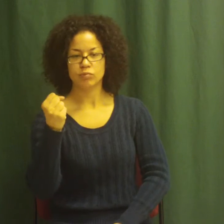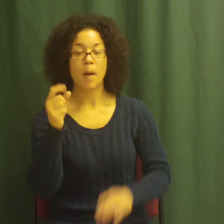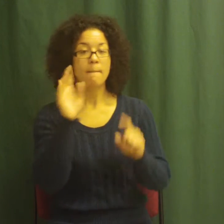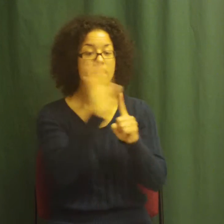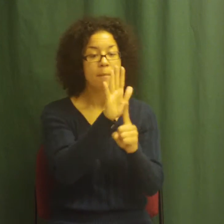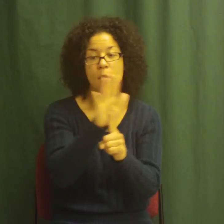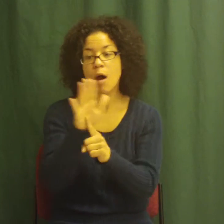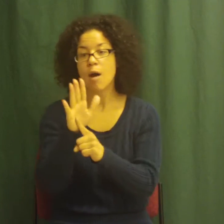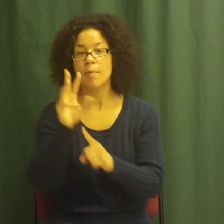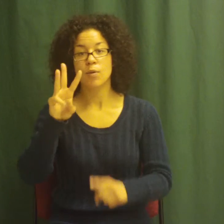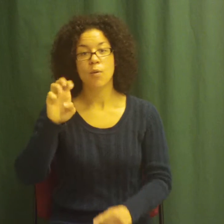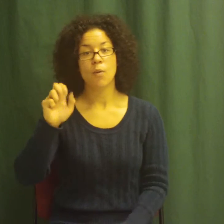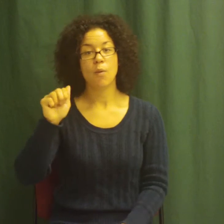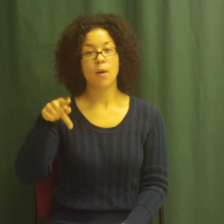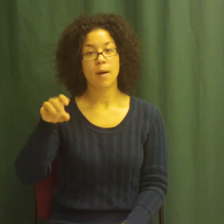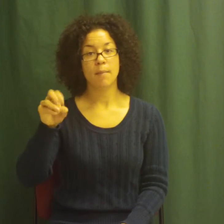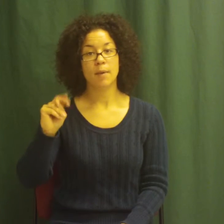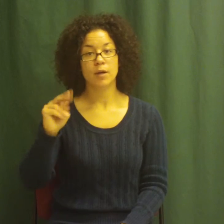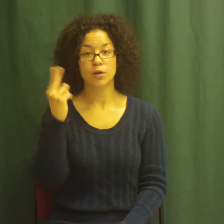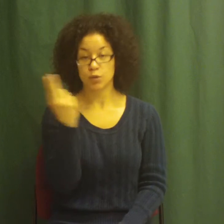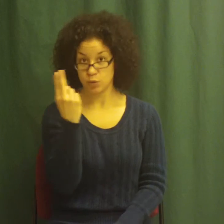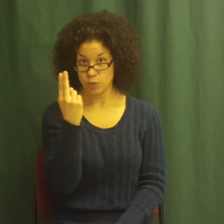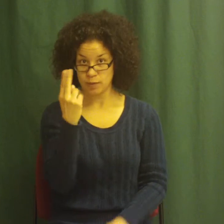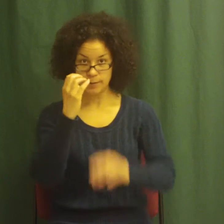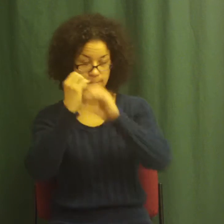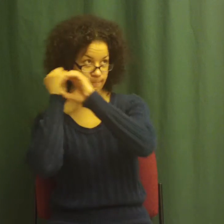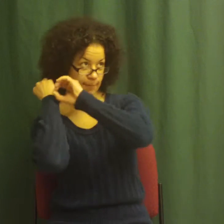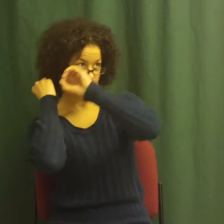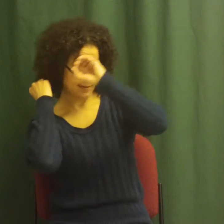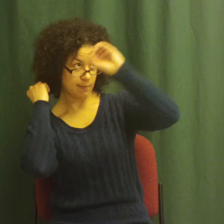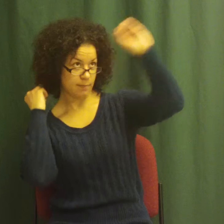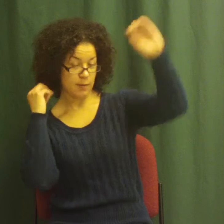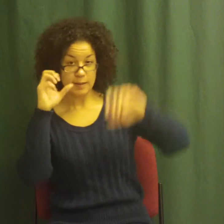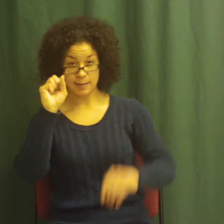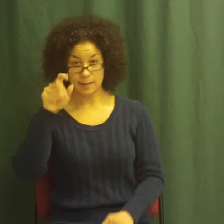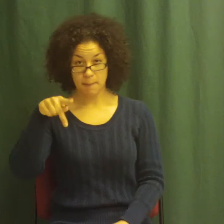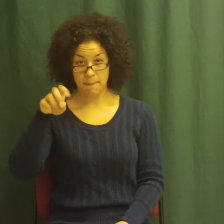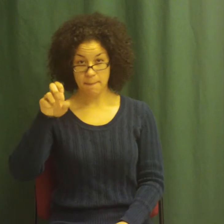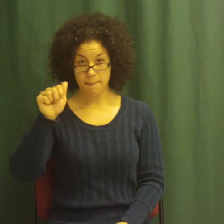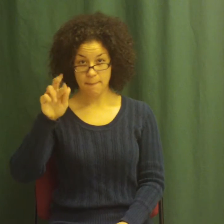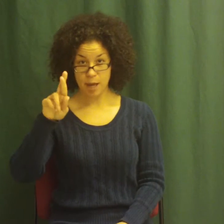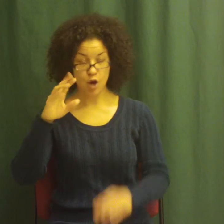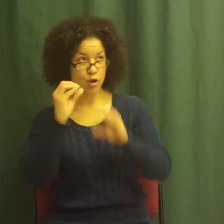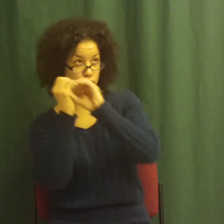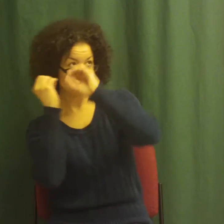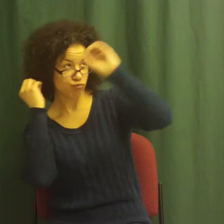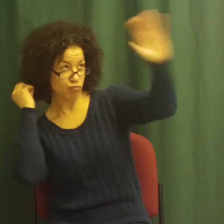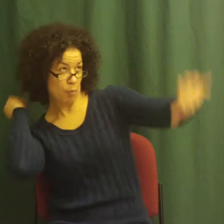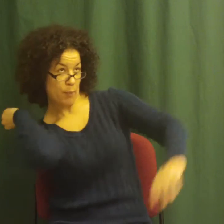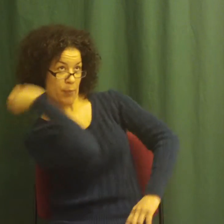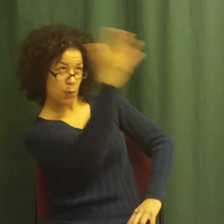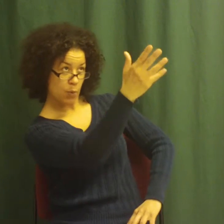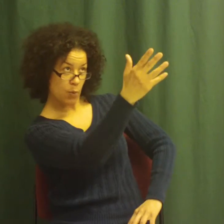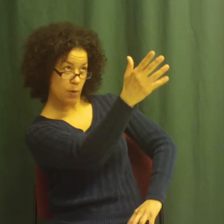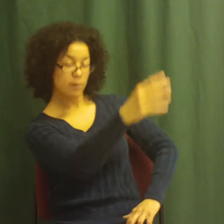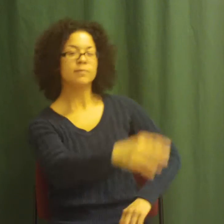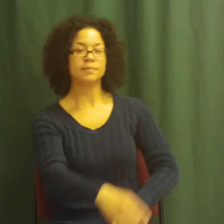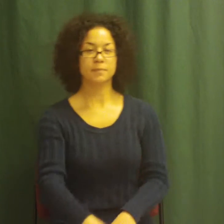Myth number 8. The Vikings were all dirty, wild-looking